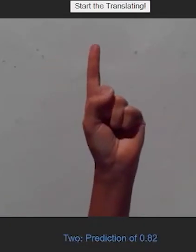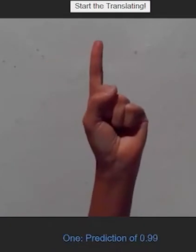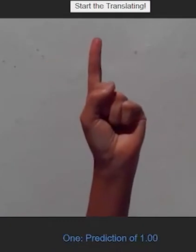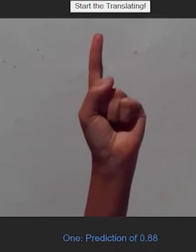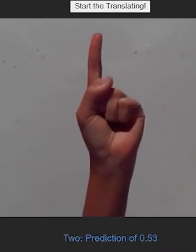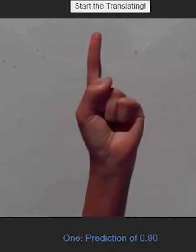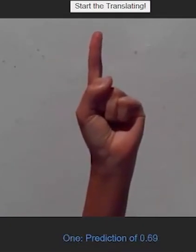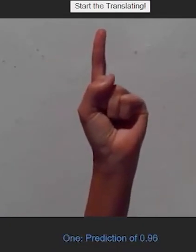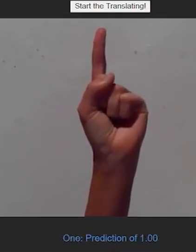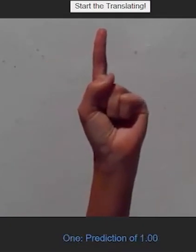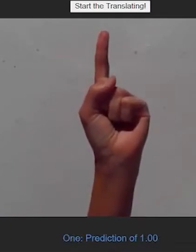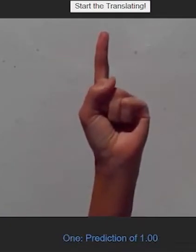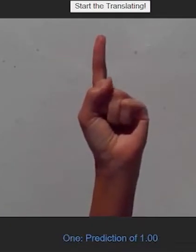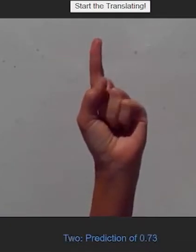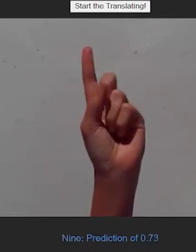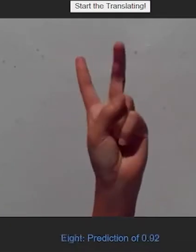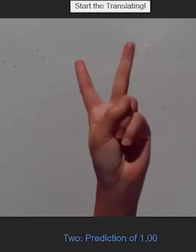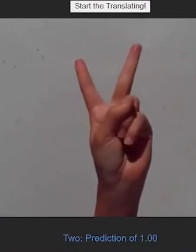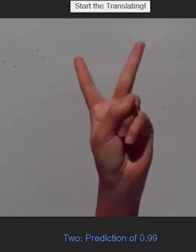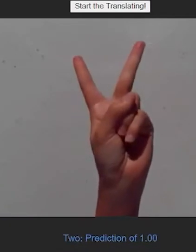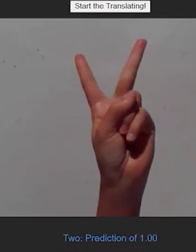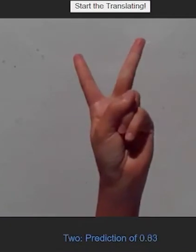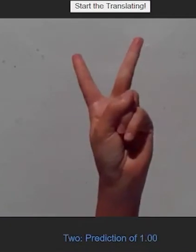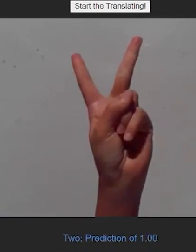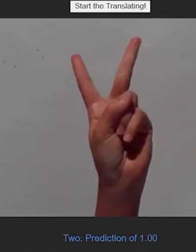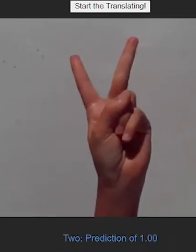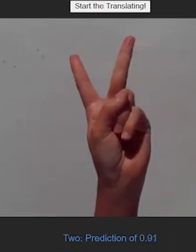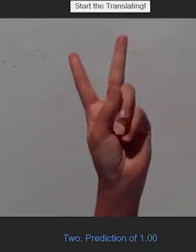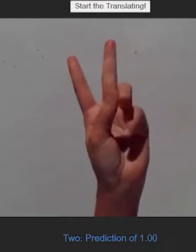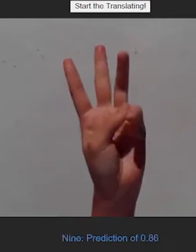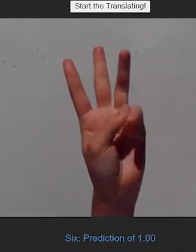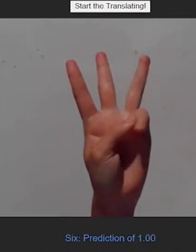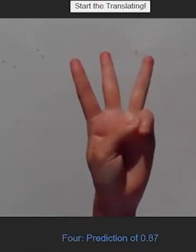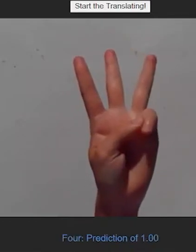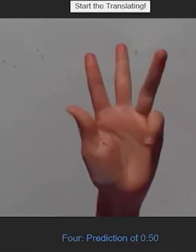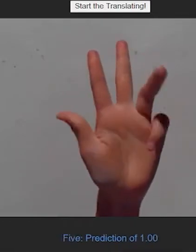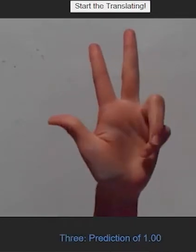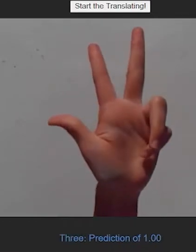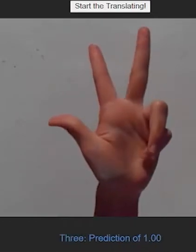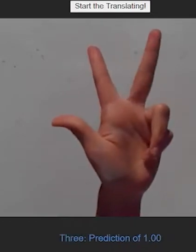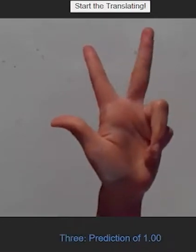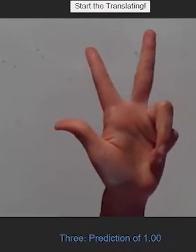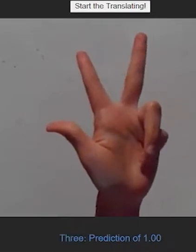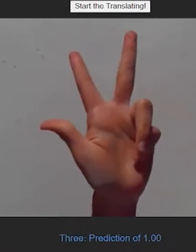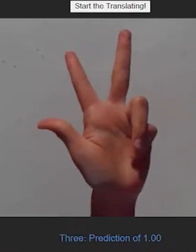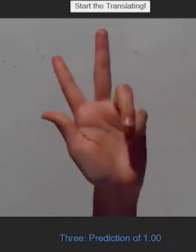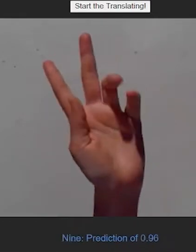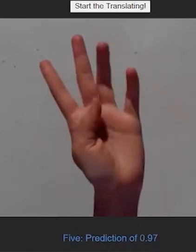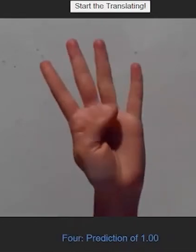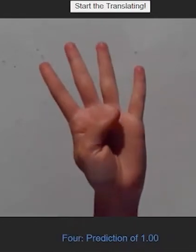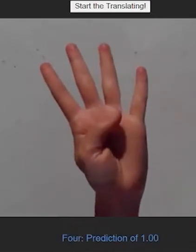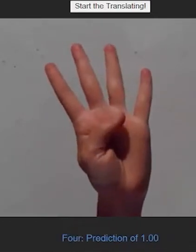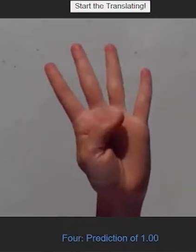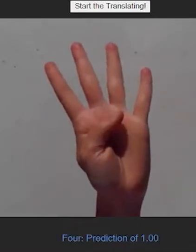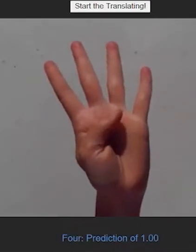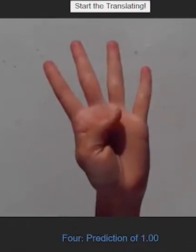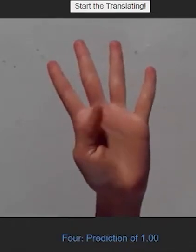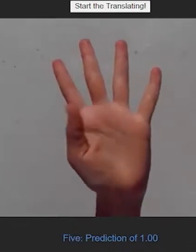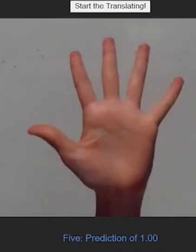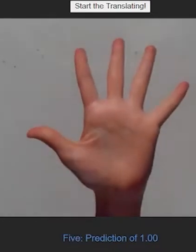start with 1, there's 2, there's 3, it's like this,